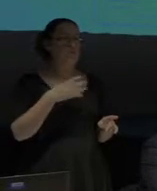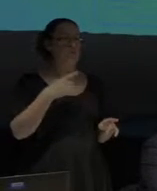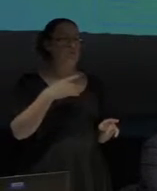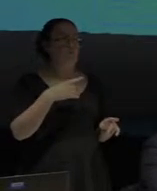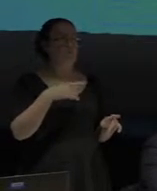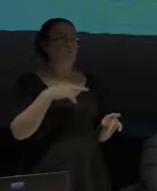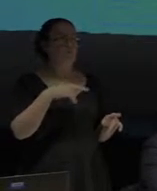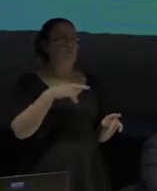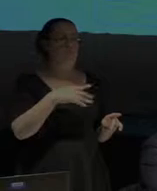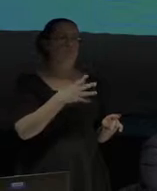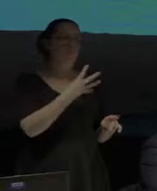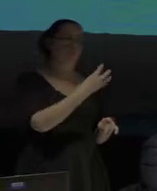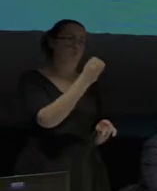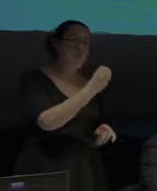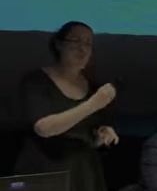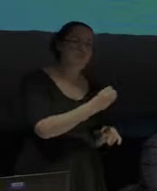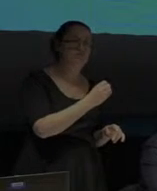BME, for example.